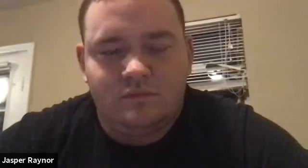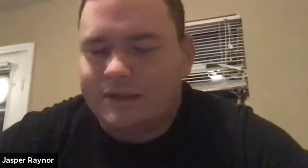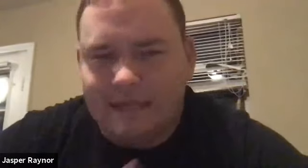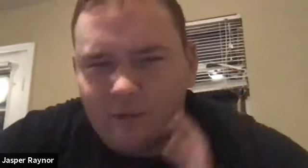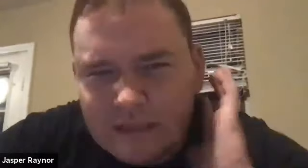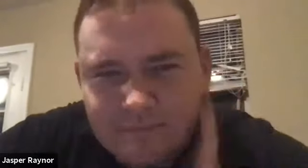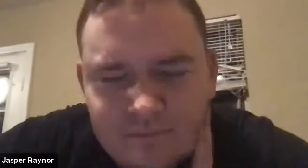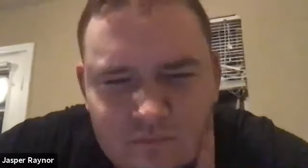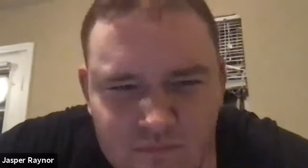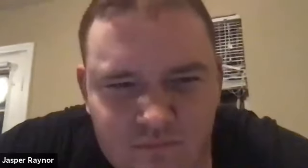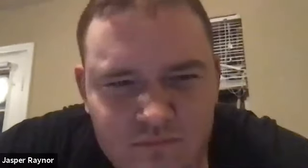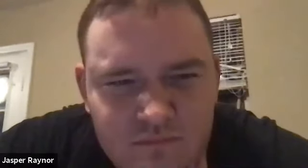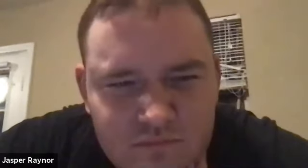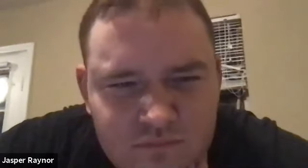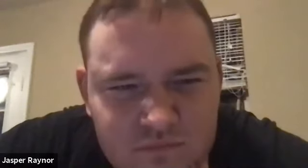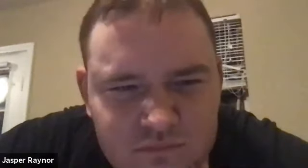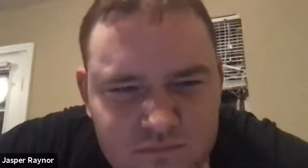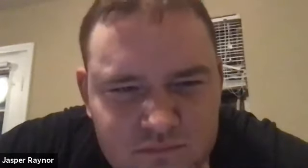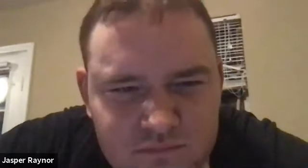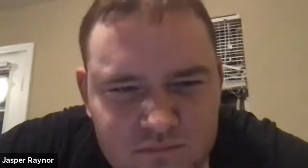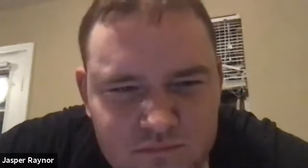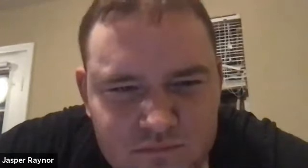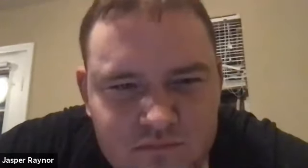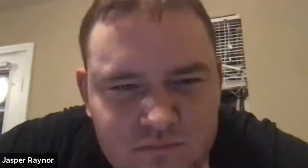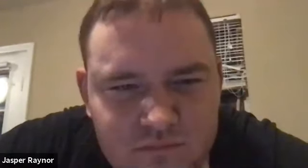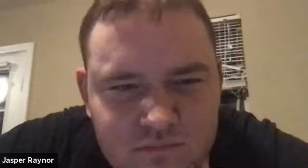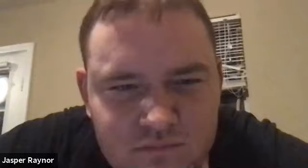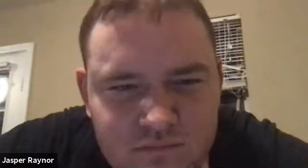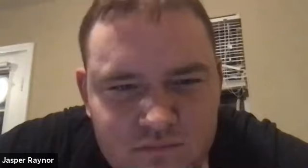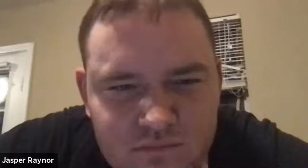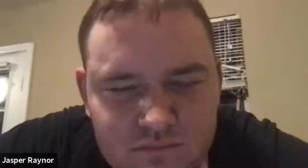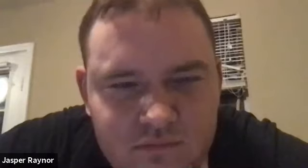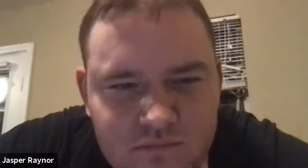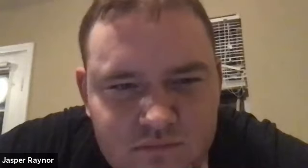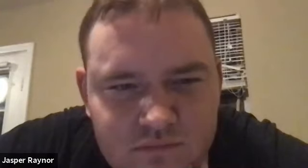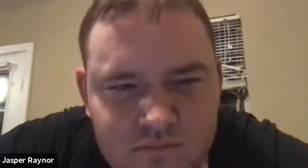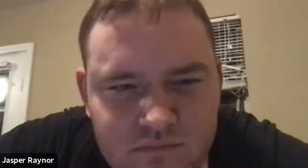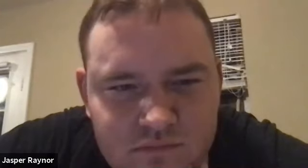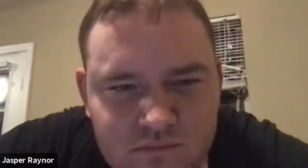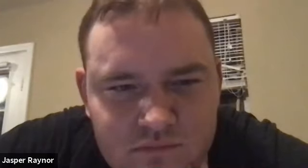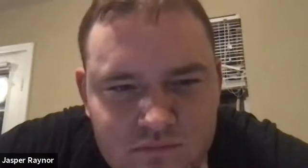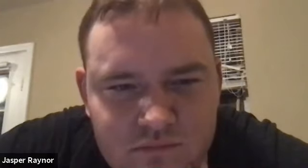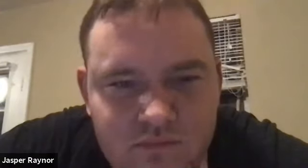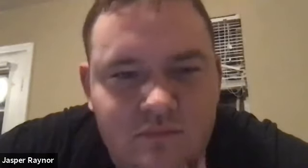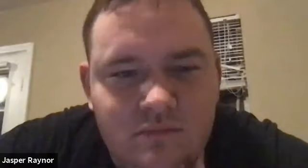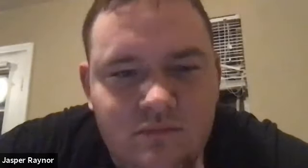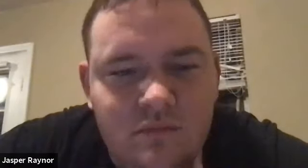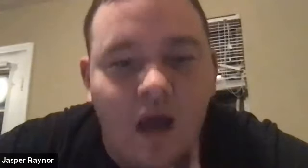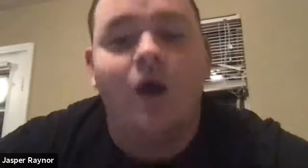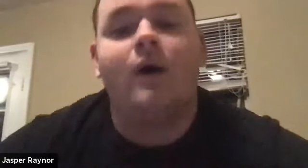Wait, say that one more time. I said his hand development, his bones are actually a 6-year-old, even though he's 8. Oh, I